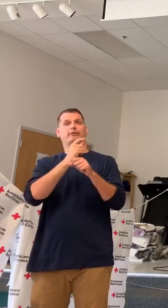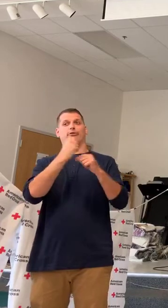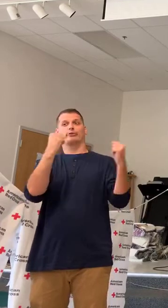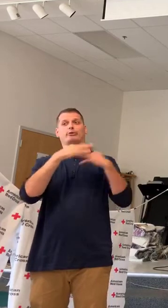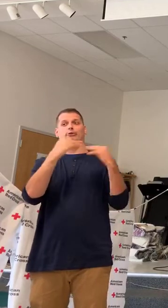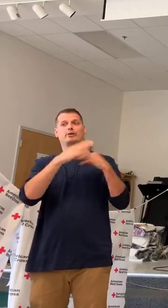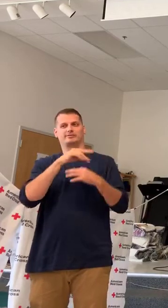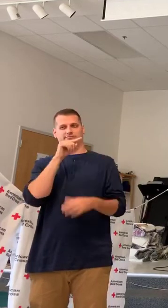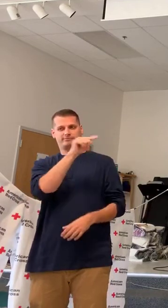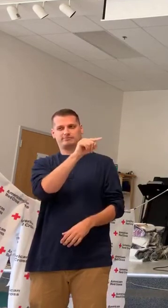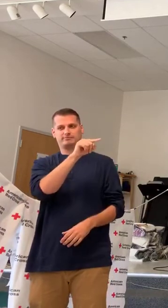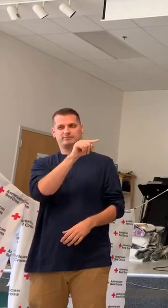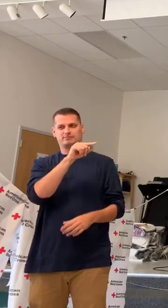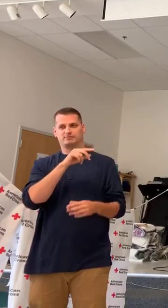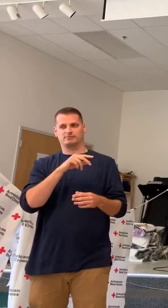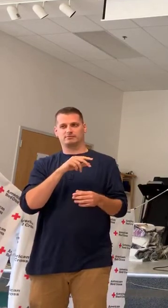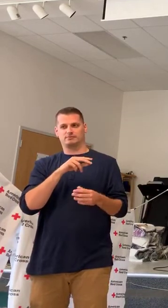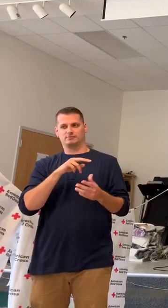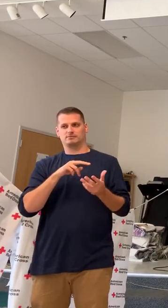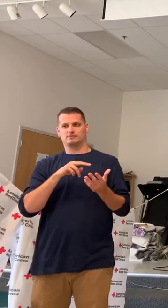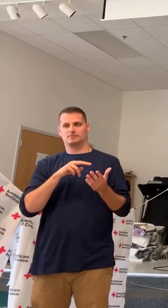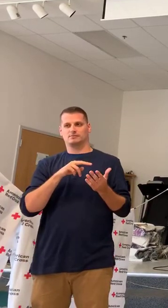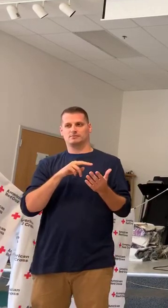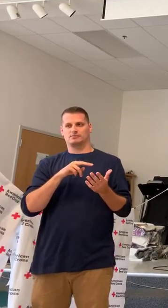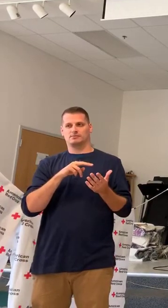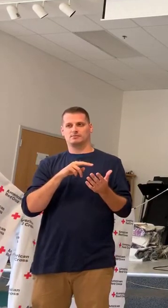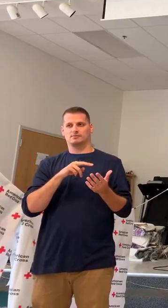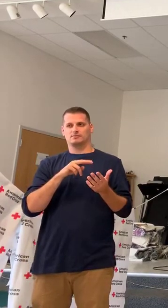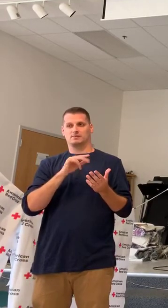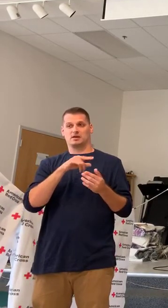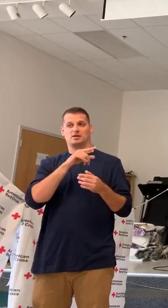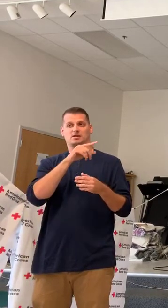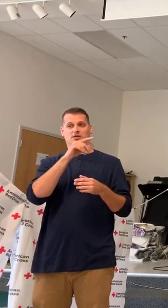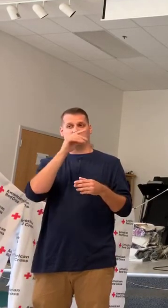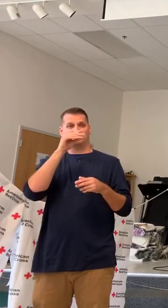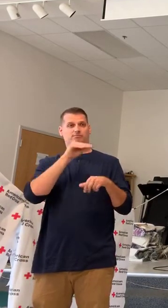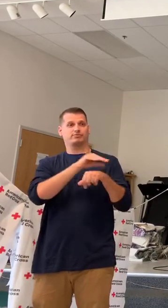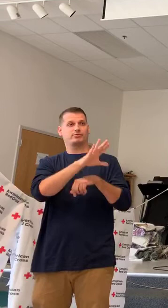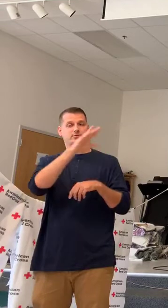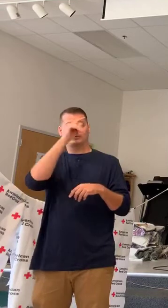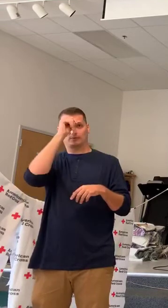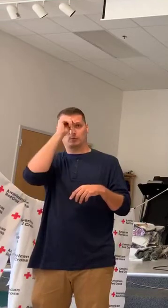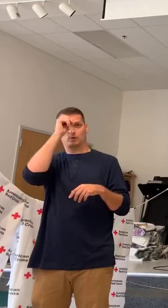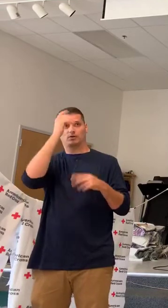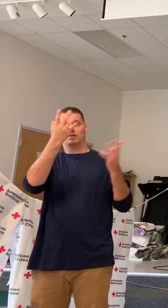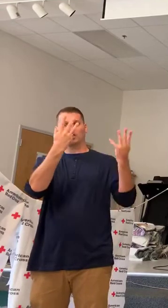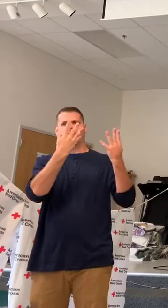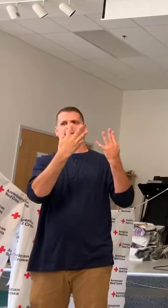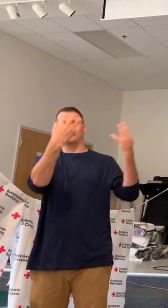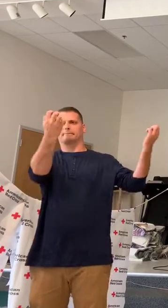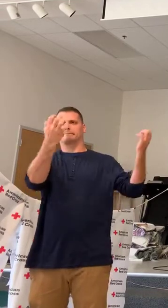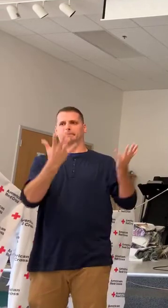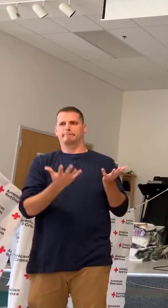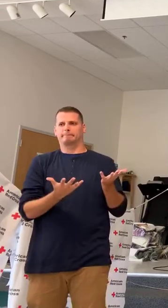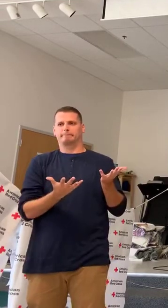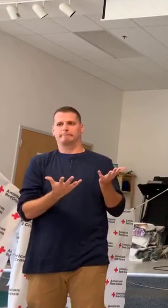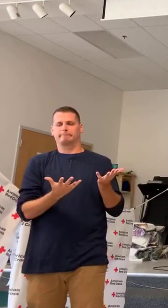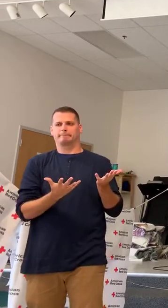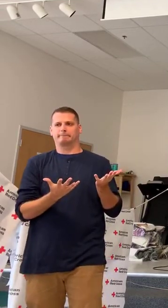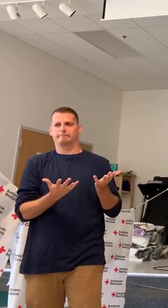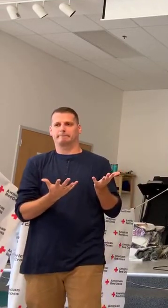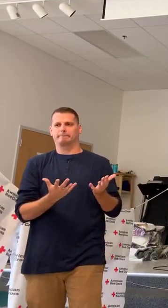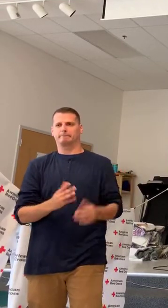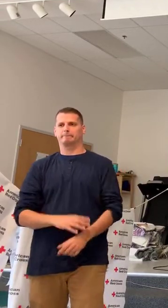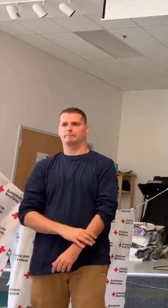there going to be the resource? I don't know if it was Saturday night. I think it was Saturday night about 9 o'clock, 9:30. There was